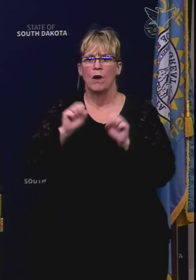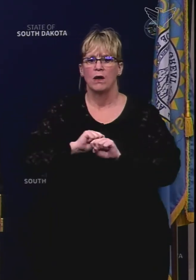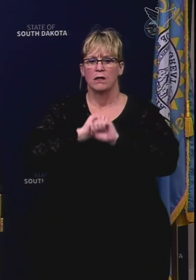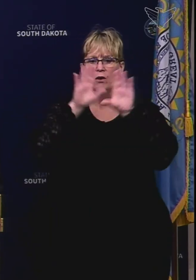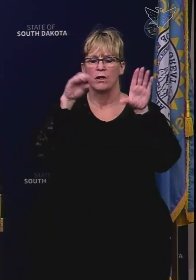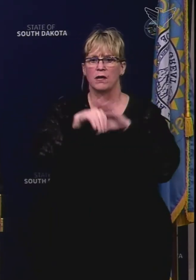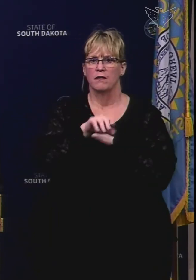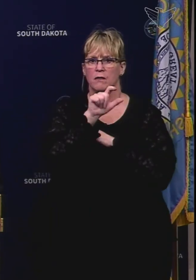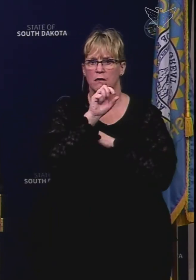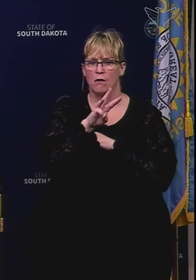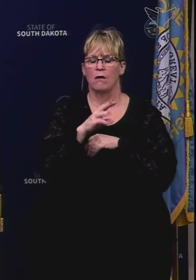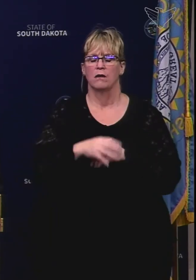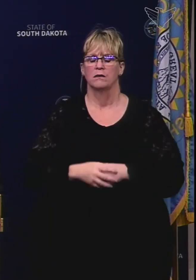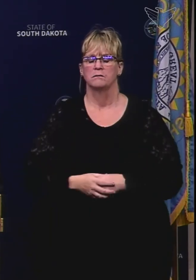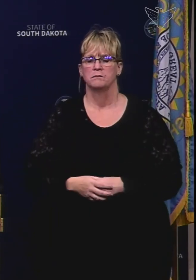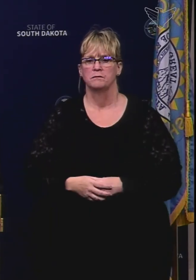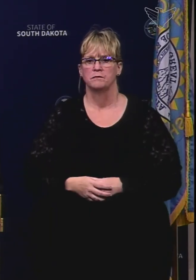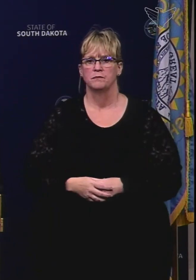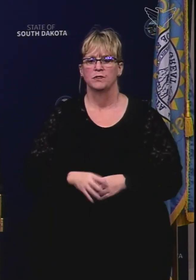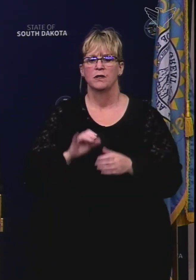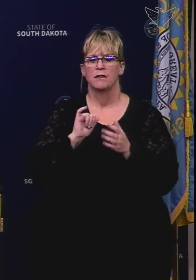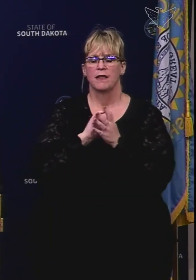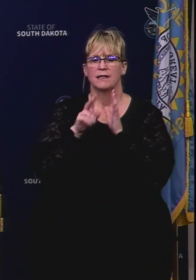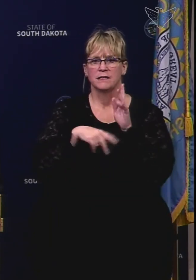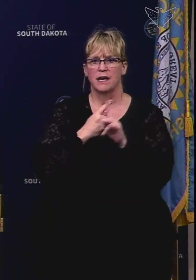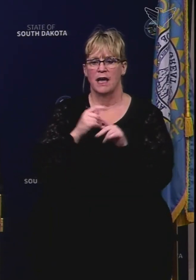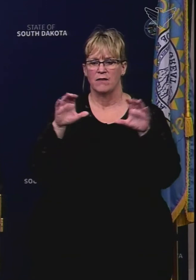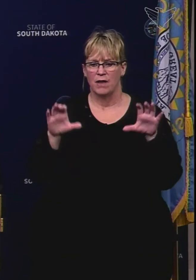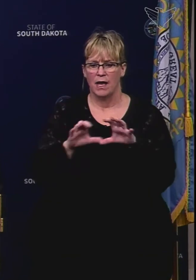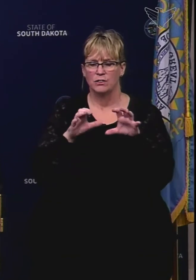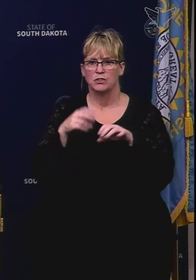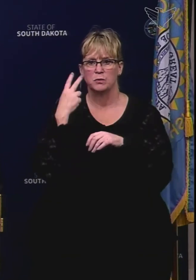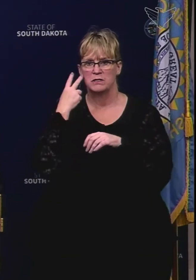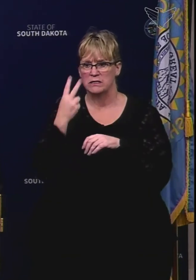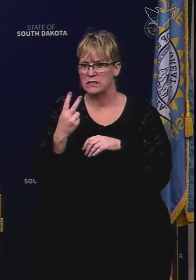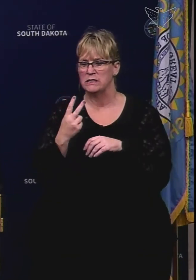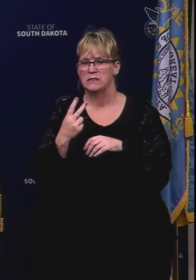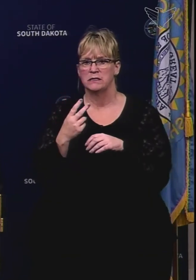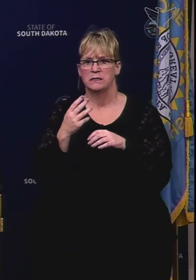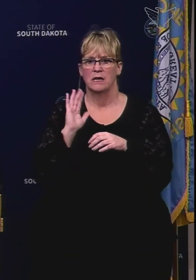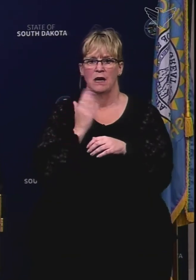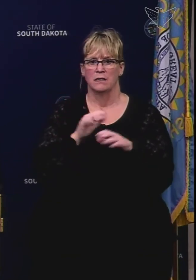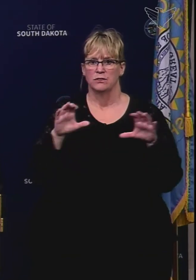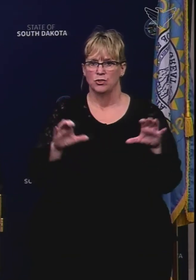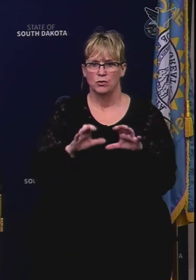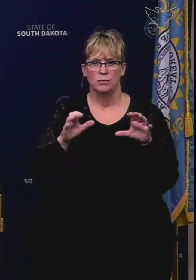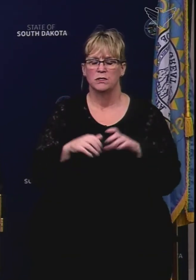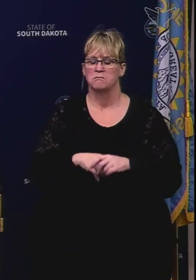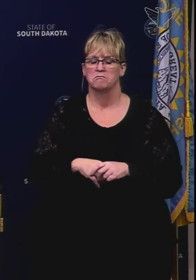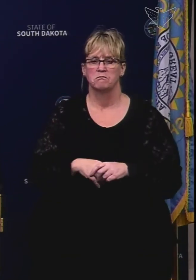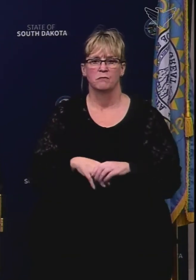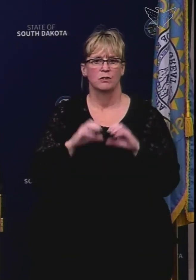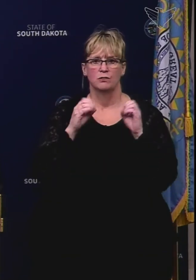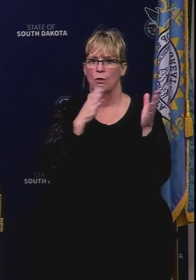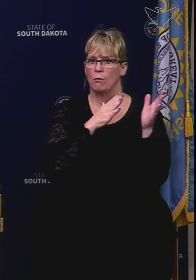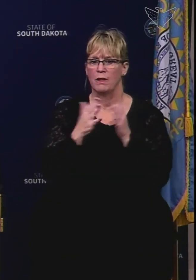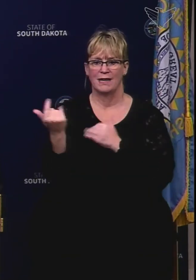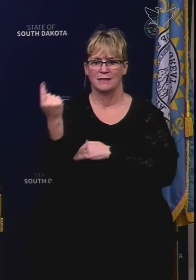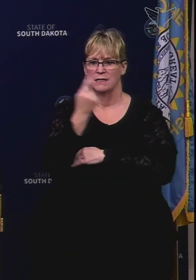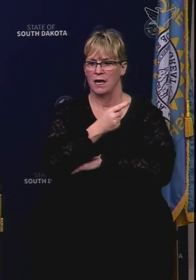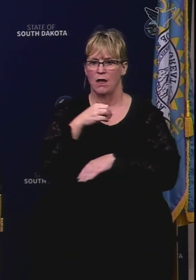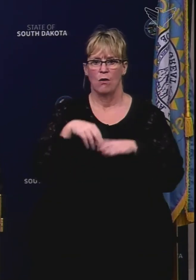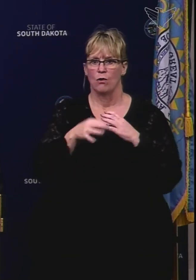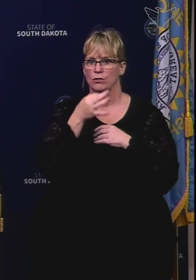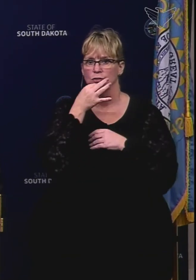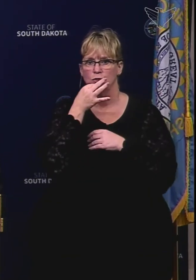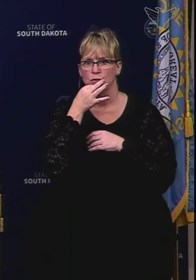law. So that is the type of action that you'll continue to see us take, and there is no plans today or in the